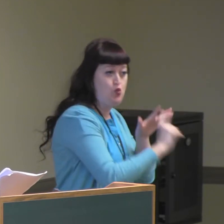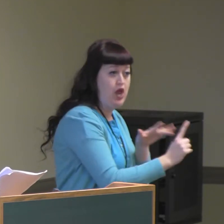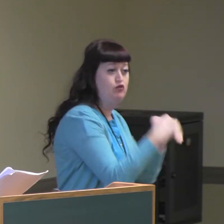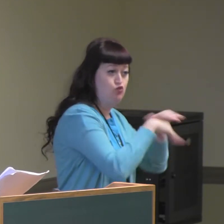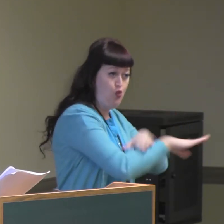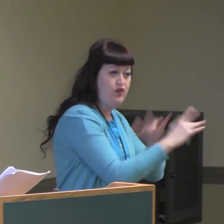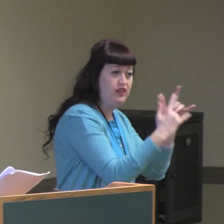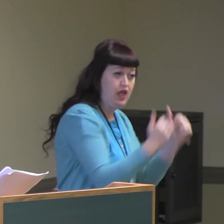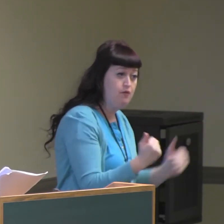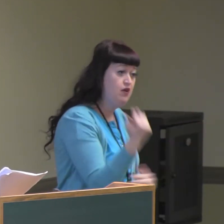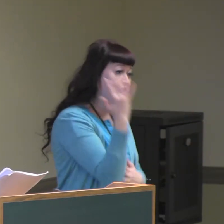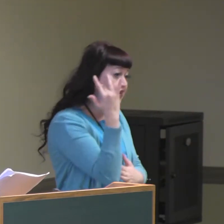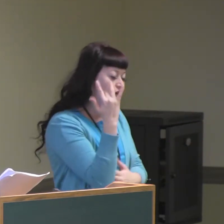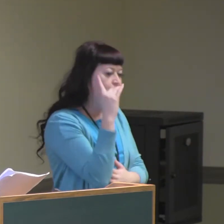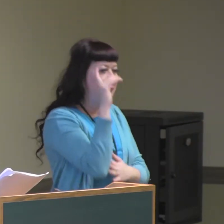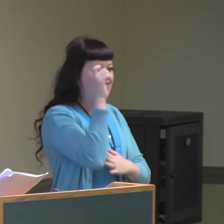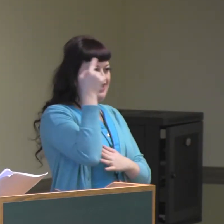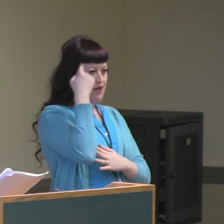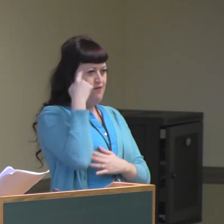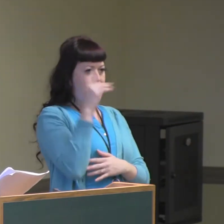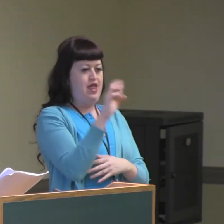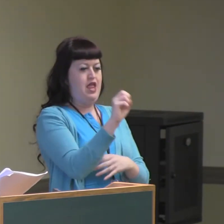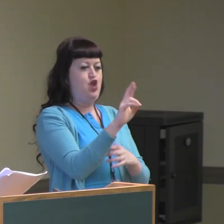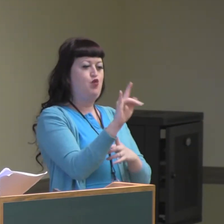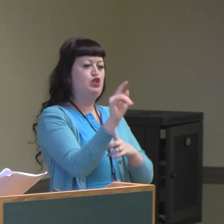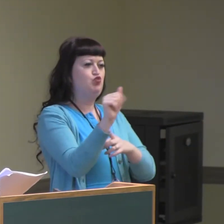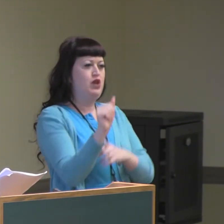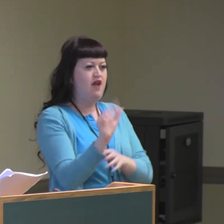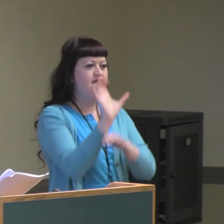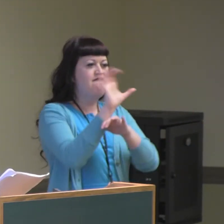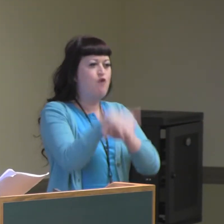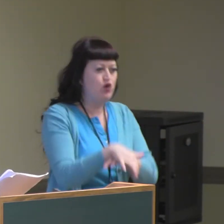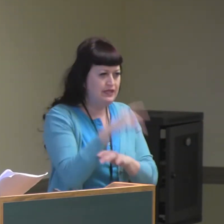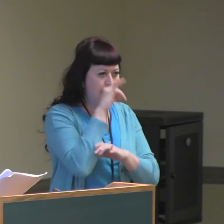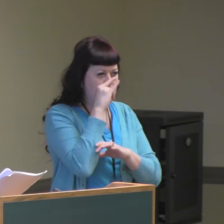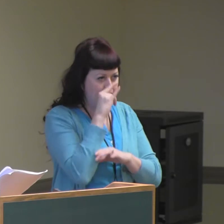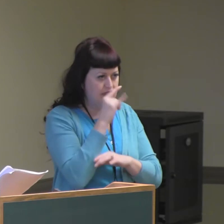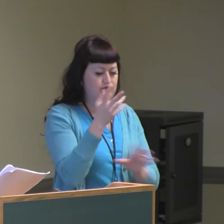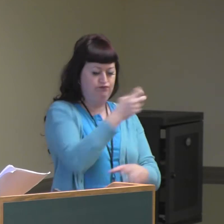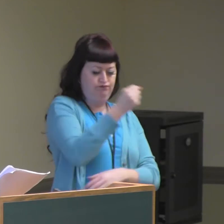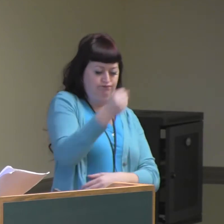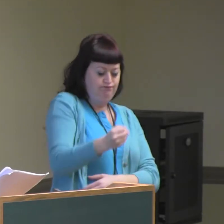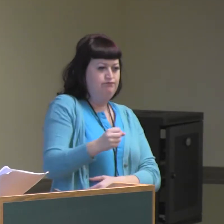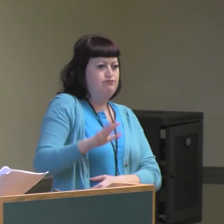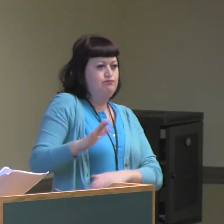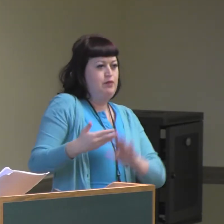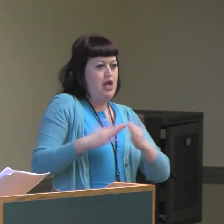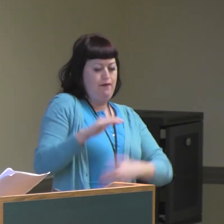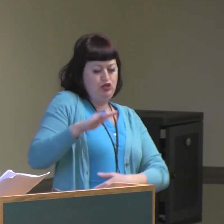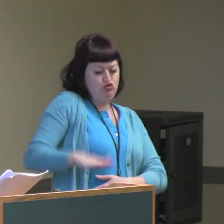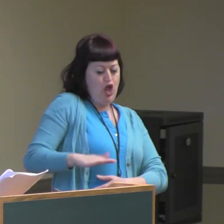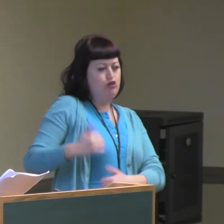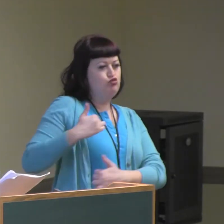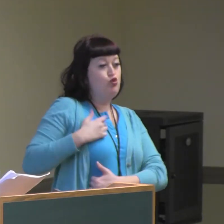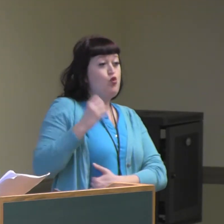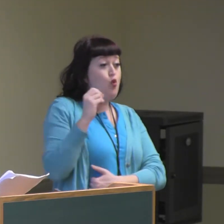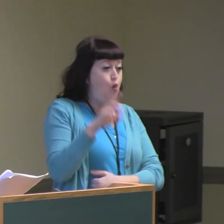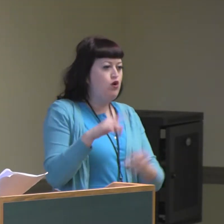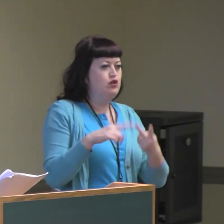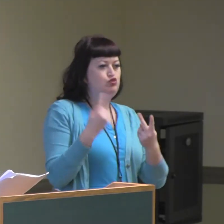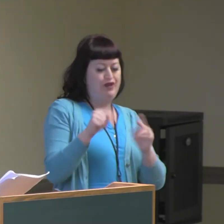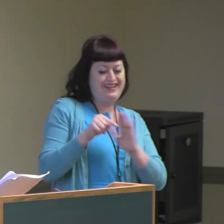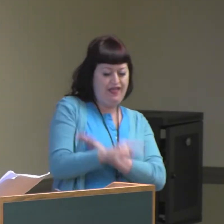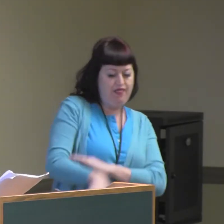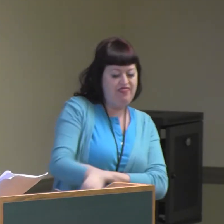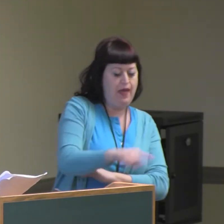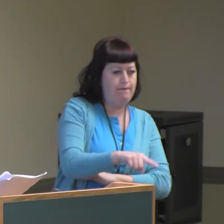camp because the government of Eritrea was forcing a kid to be a child soldier or trying to kill them.